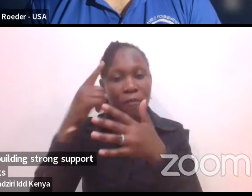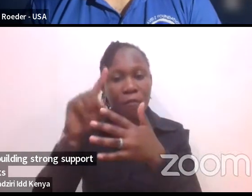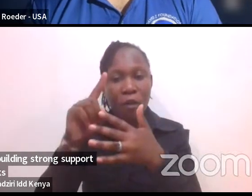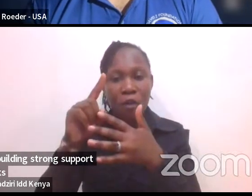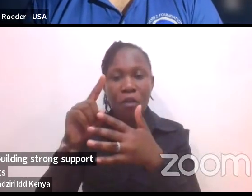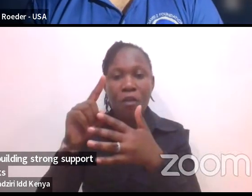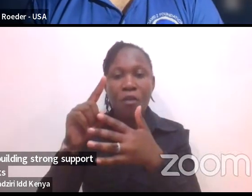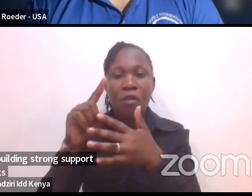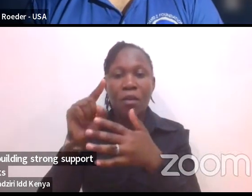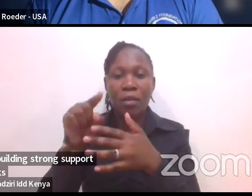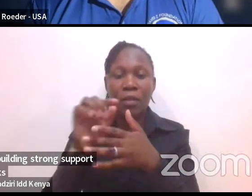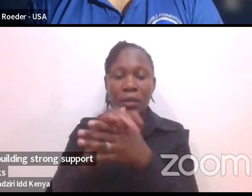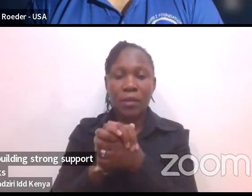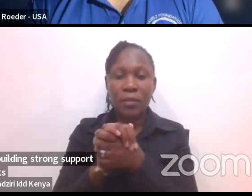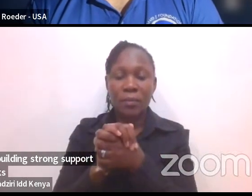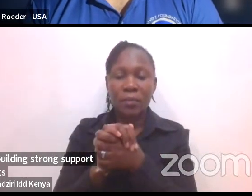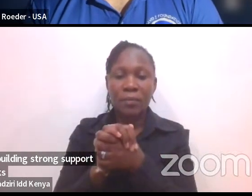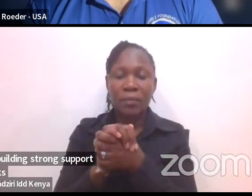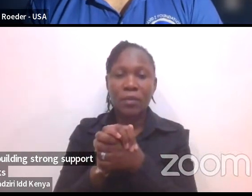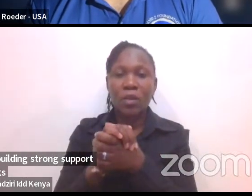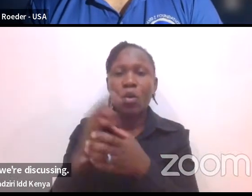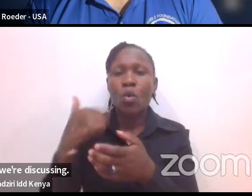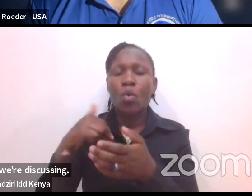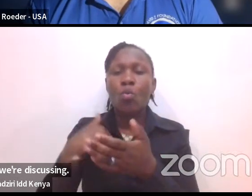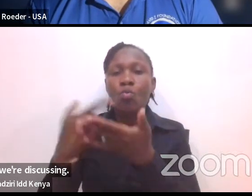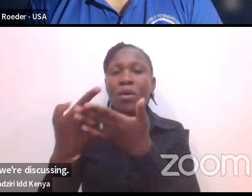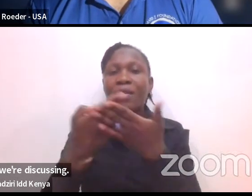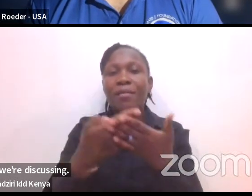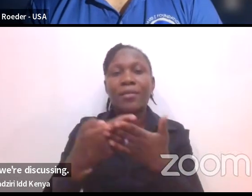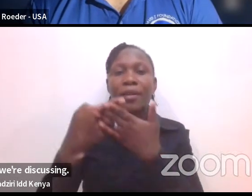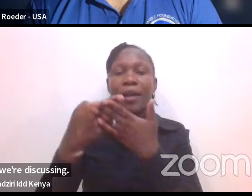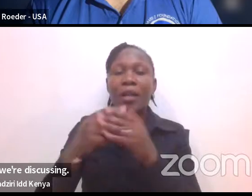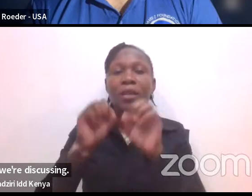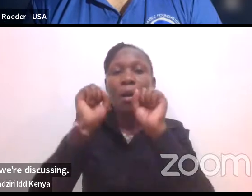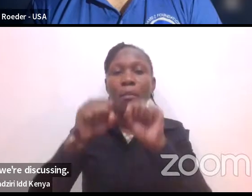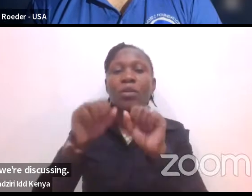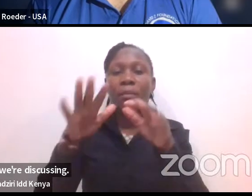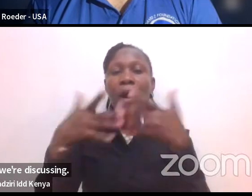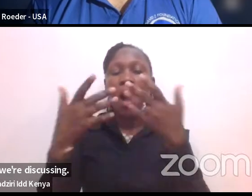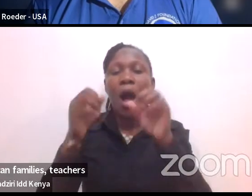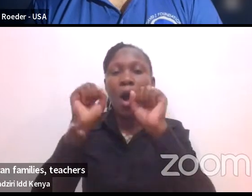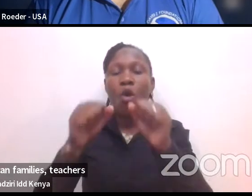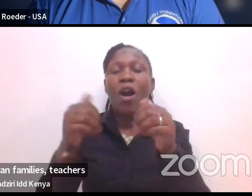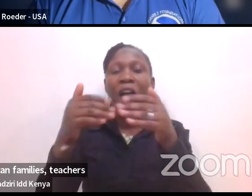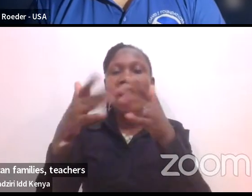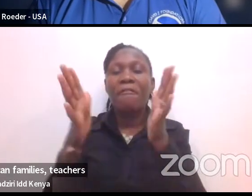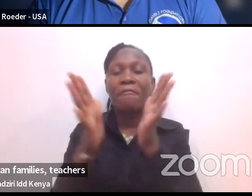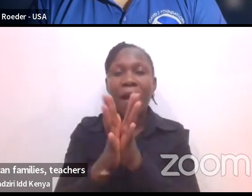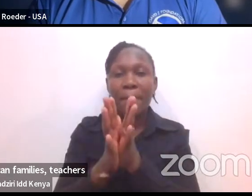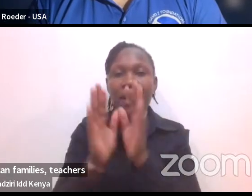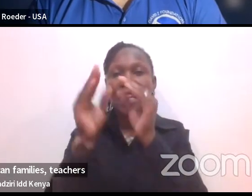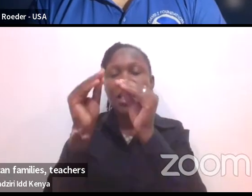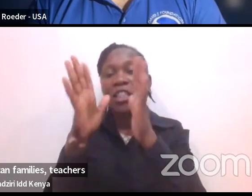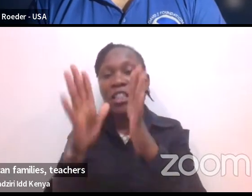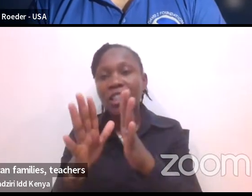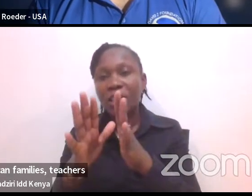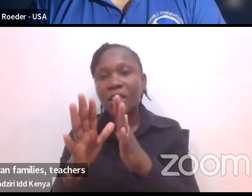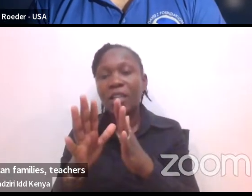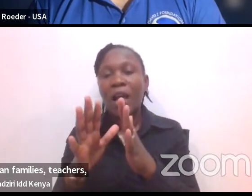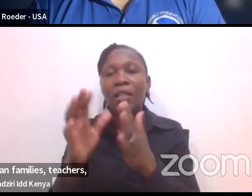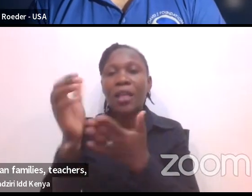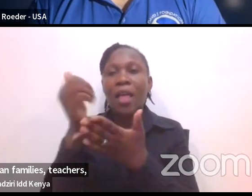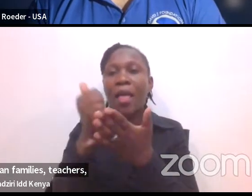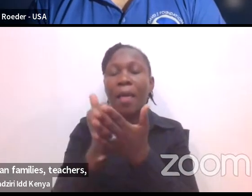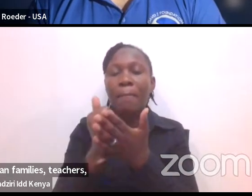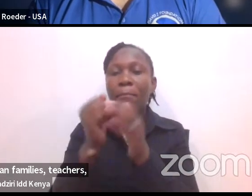discussing. What do you think, or how can families, teachers, educators, job coaches, even employers,